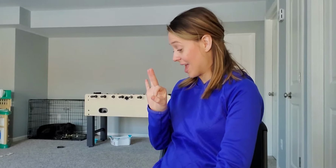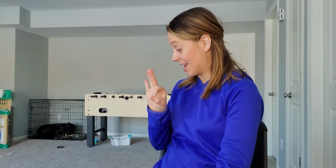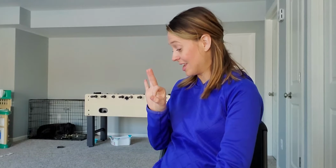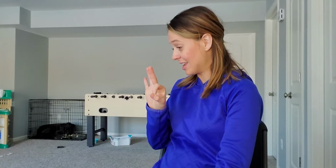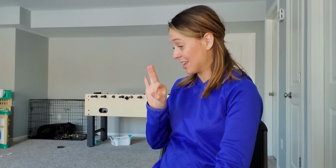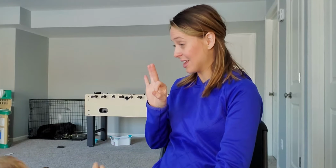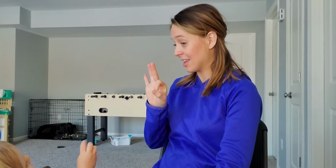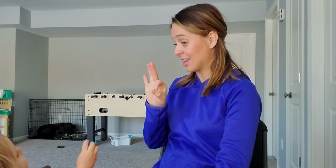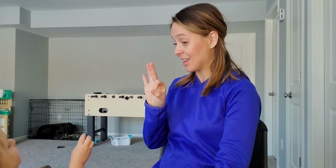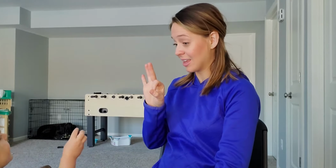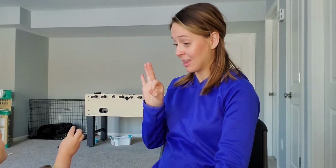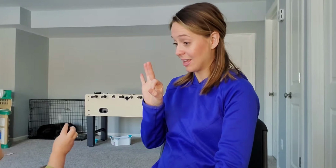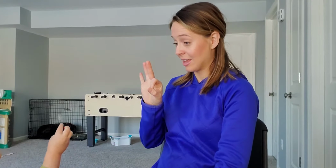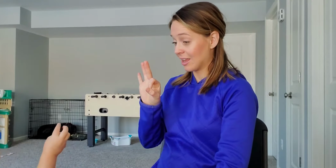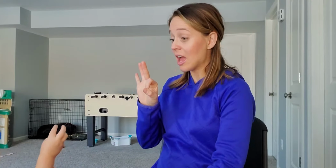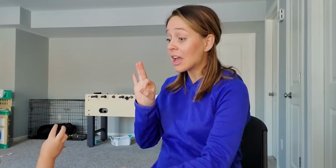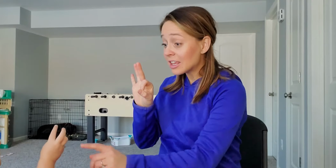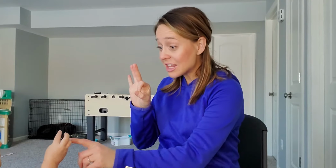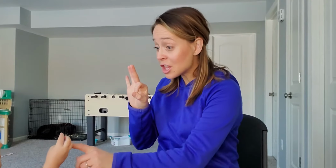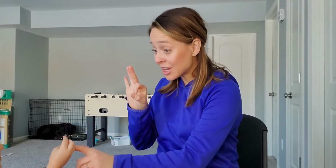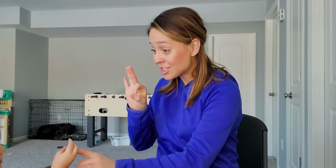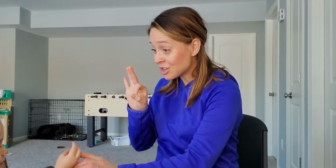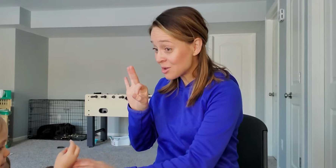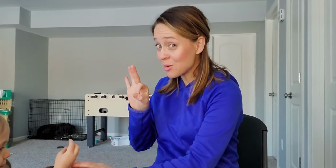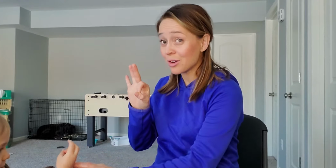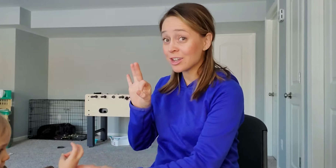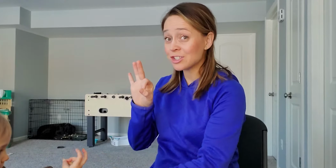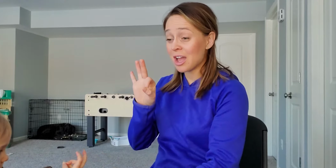Nine. I do. Look at you. Good job.